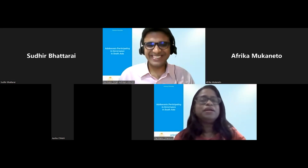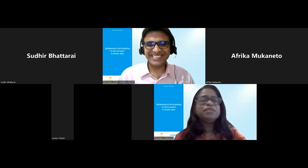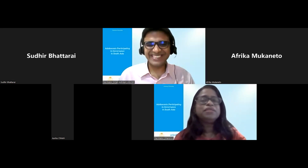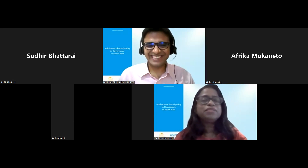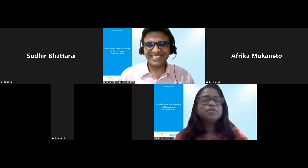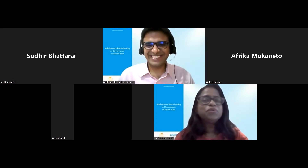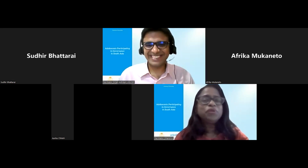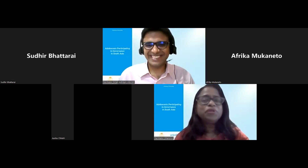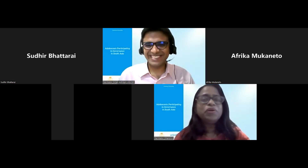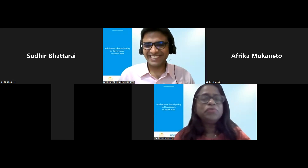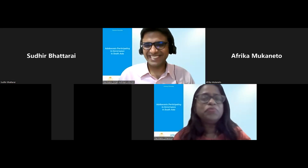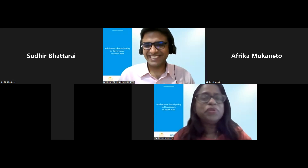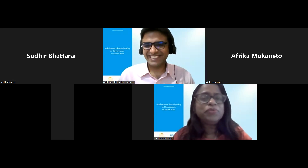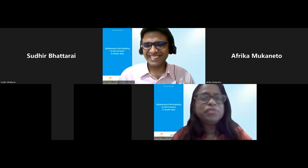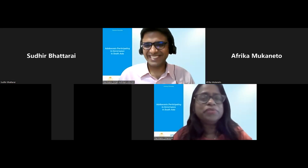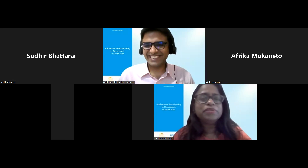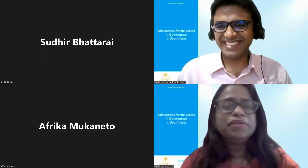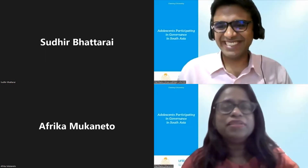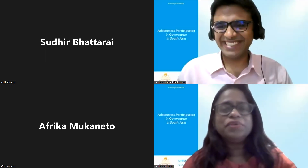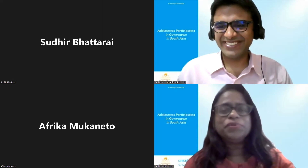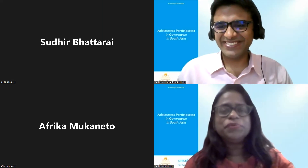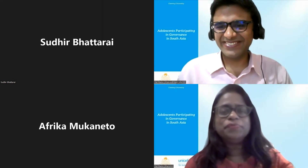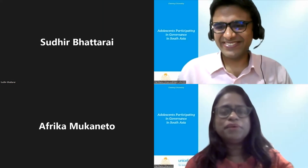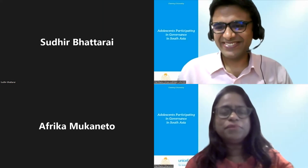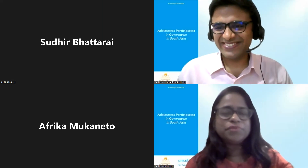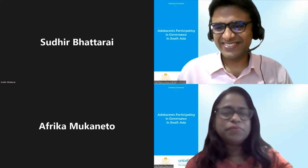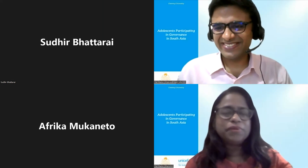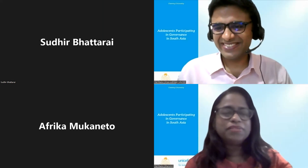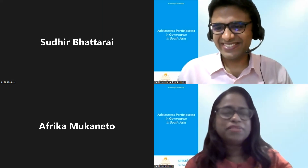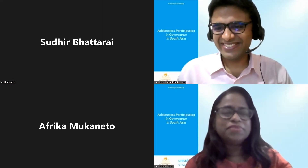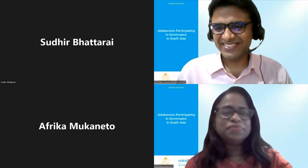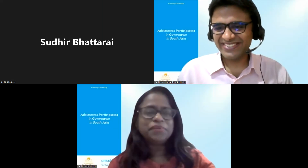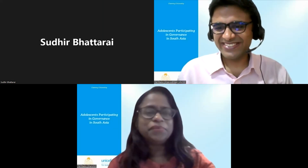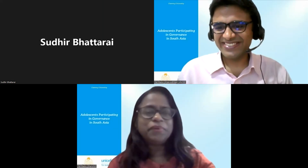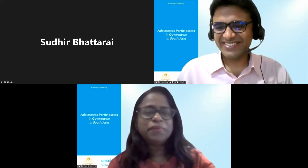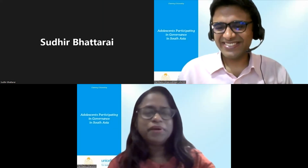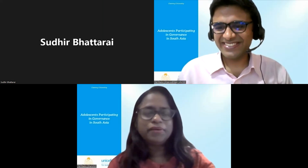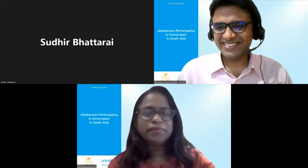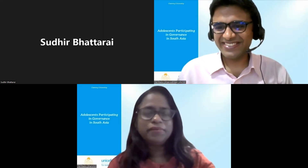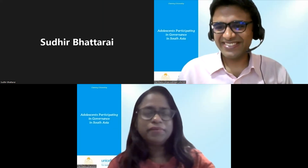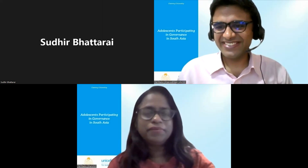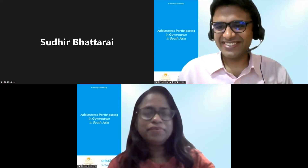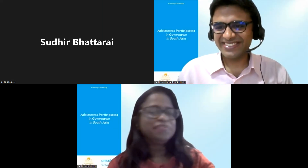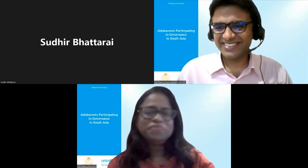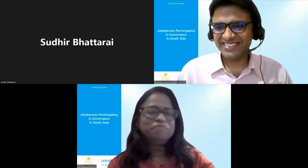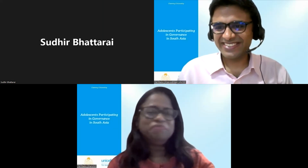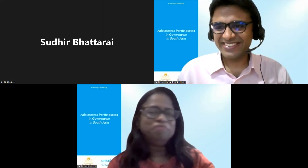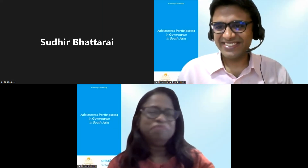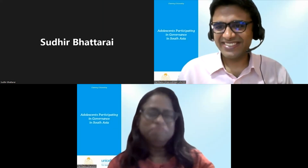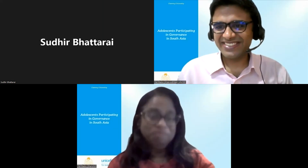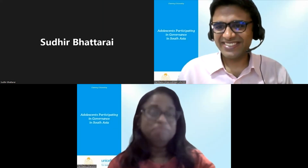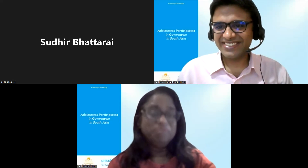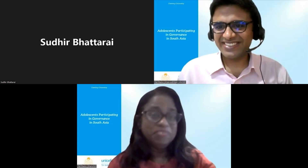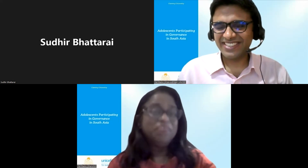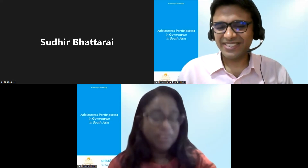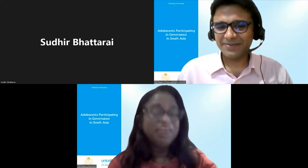Thank you, boss. A lot of wonderful children. Thank you so much, sir. Yes, thank you. Bye-bye. I have one question.